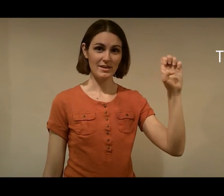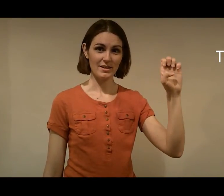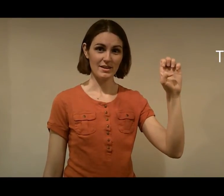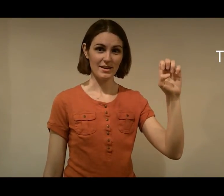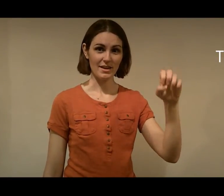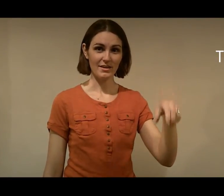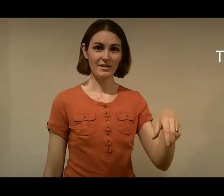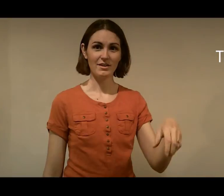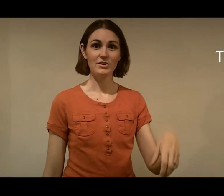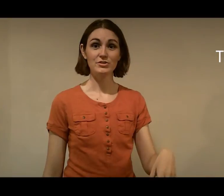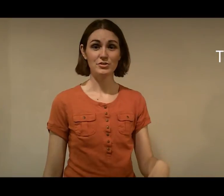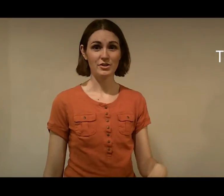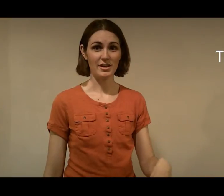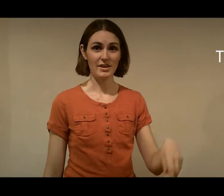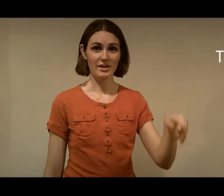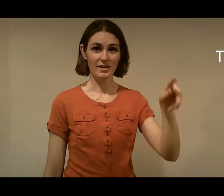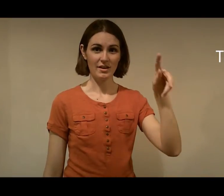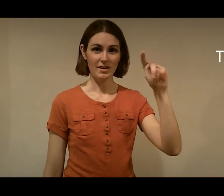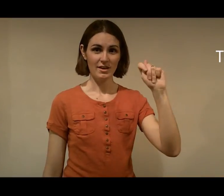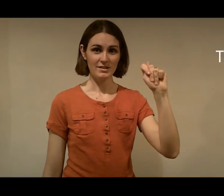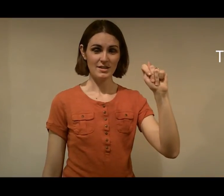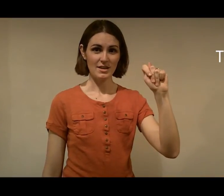T-R-E-E. Tree.